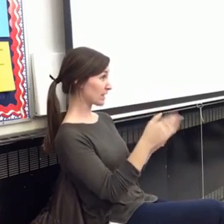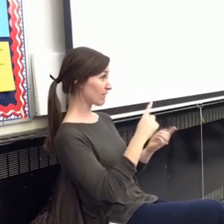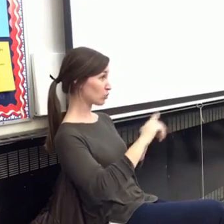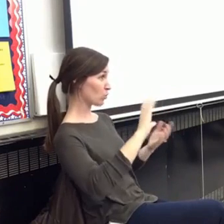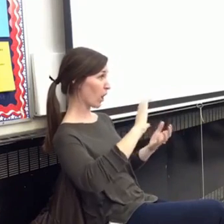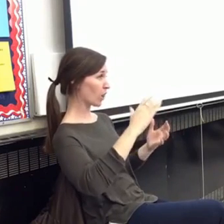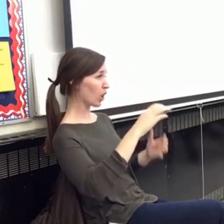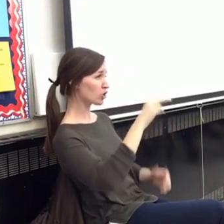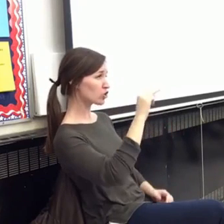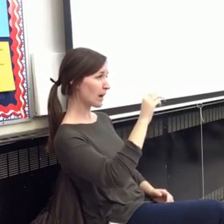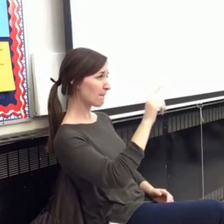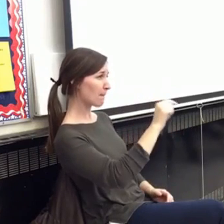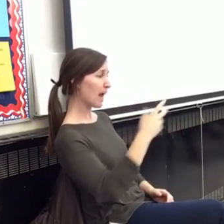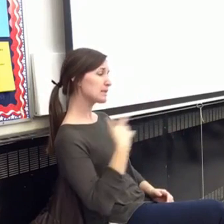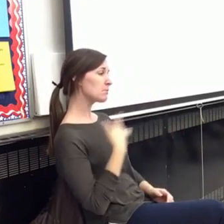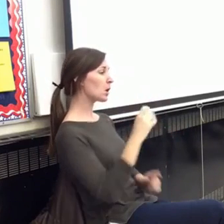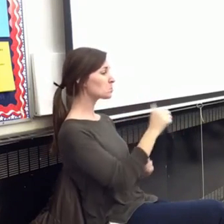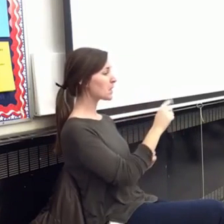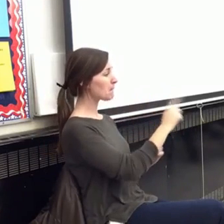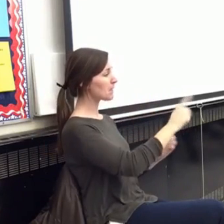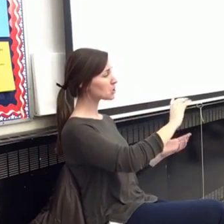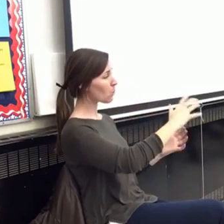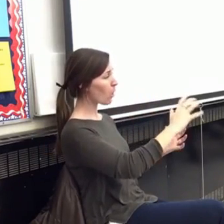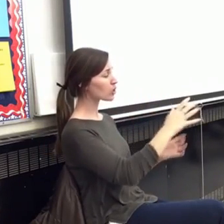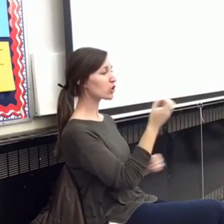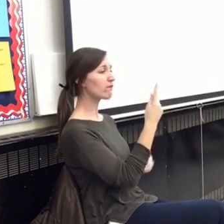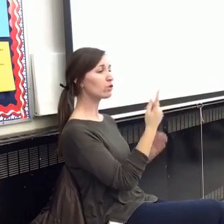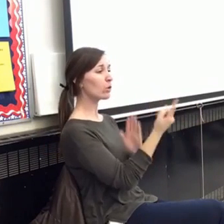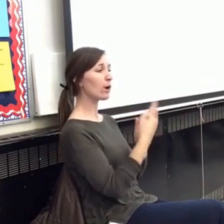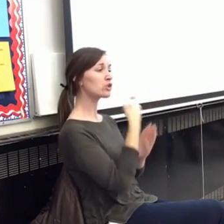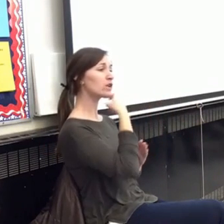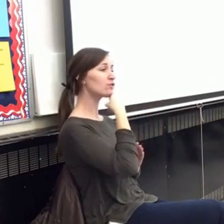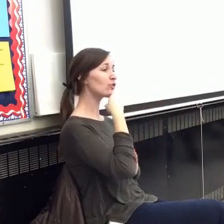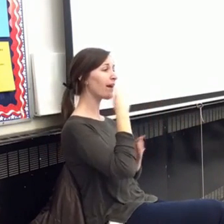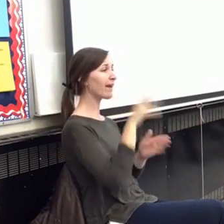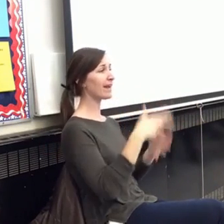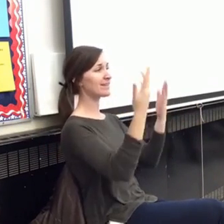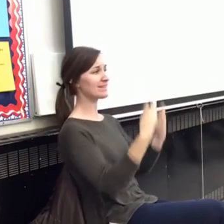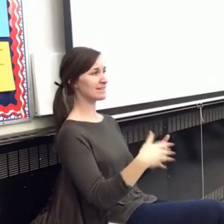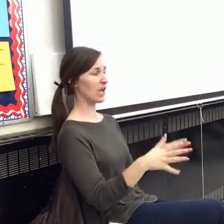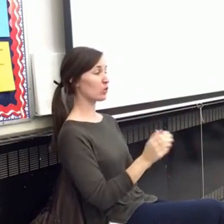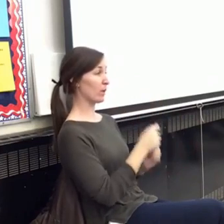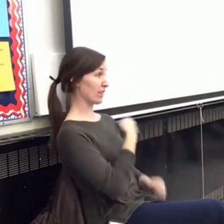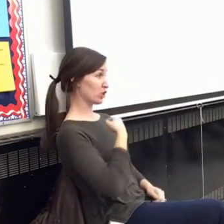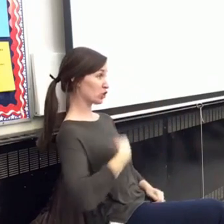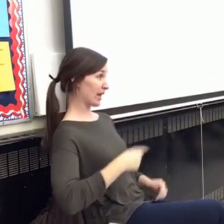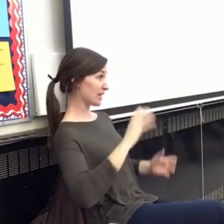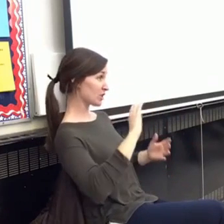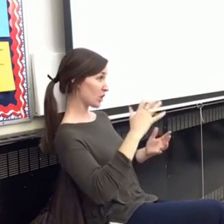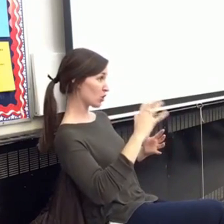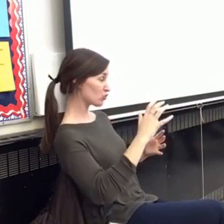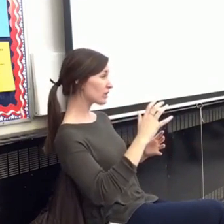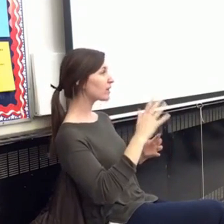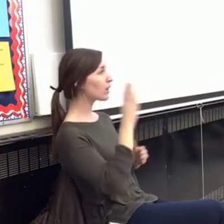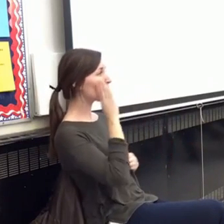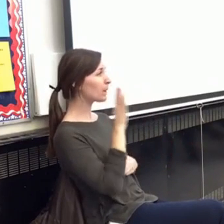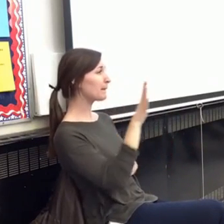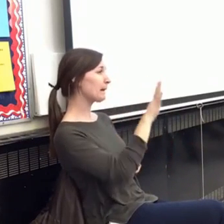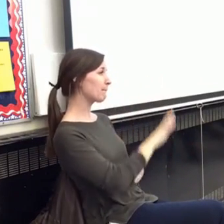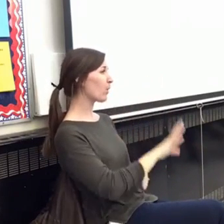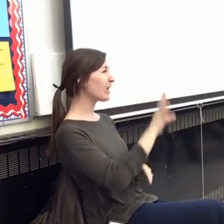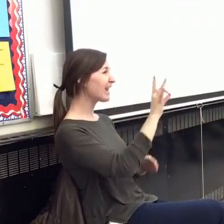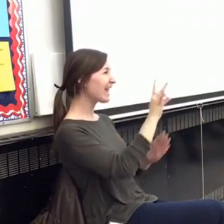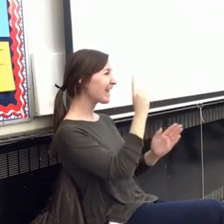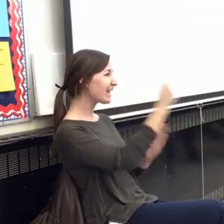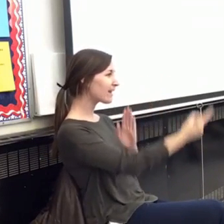maybe 10 minutes of washing, a couple hours of drying, and it's done. With the Chinese laundry, it's actually going to be about an